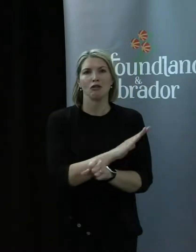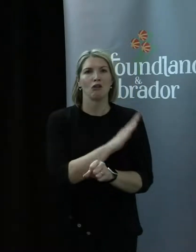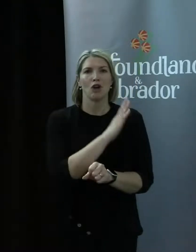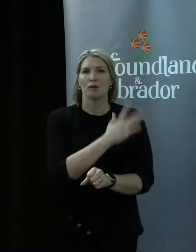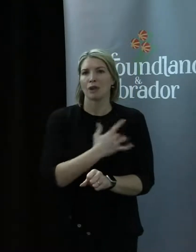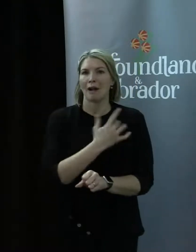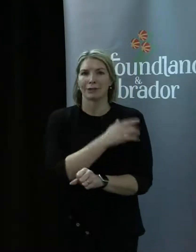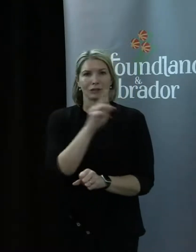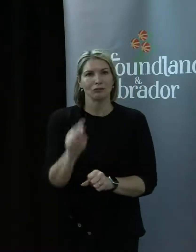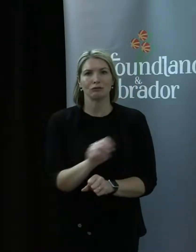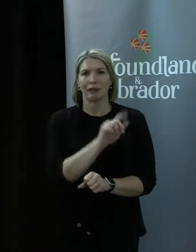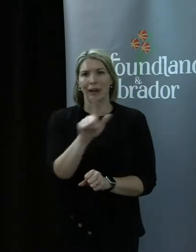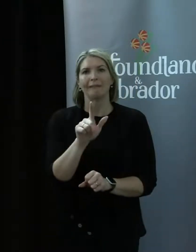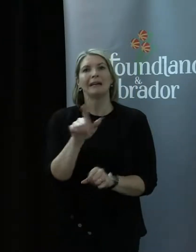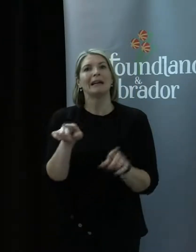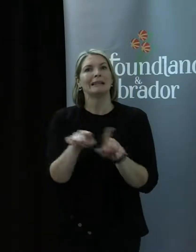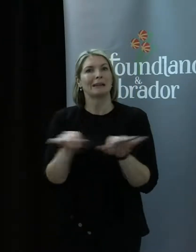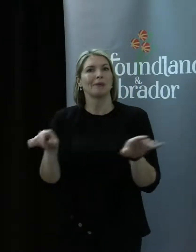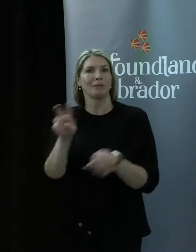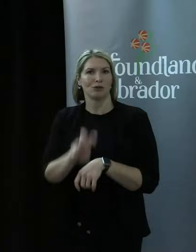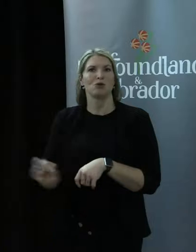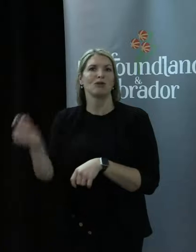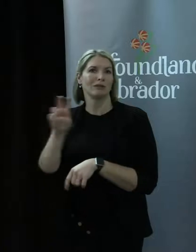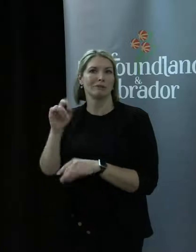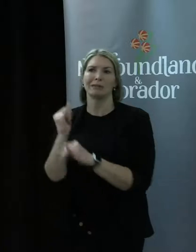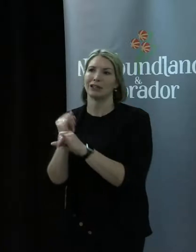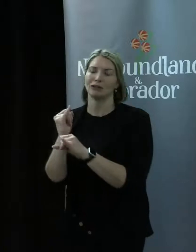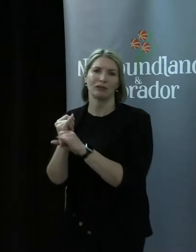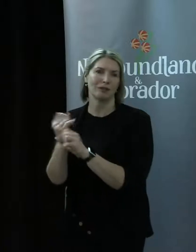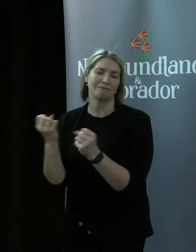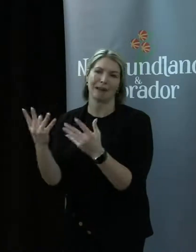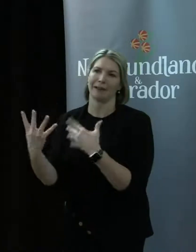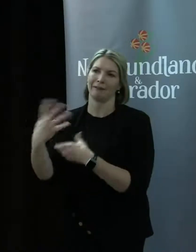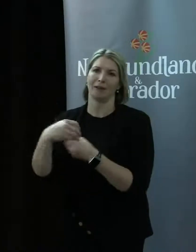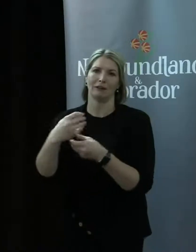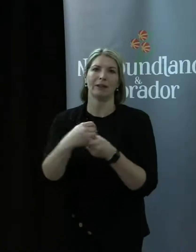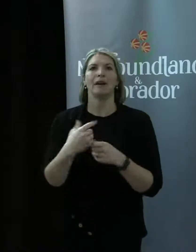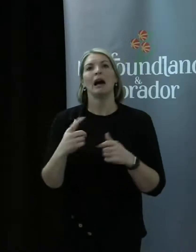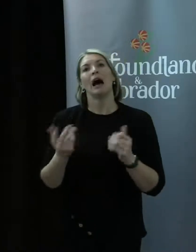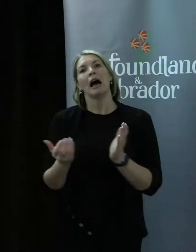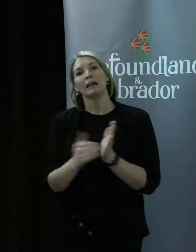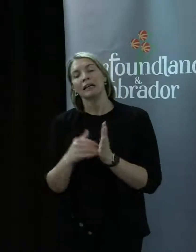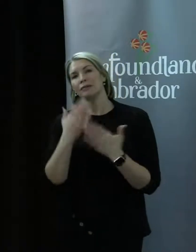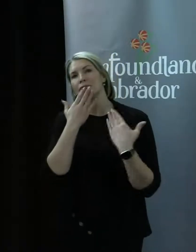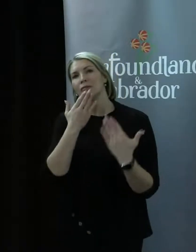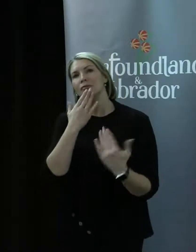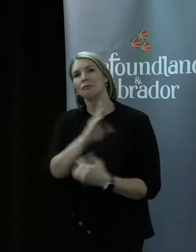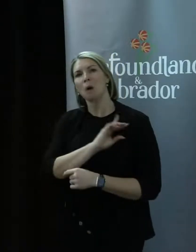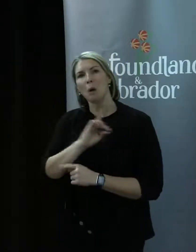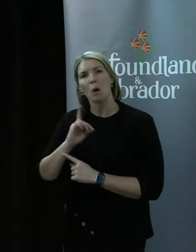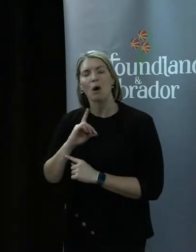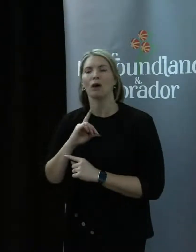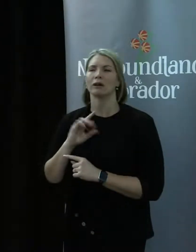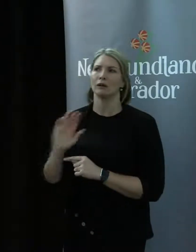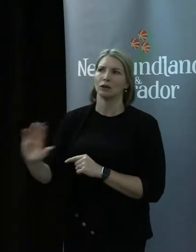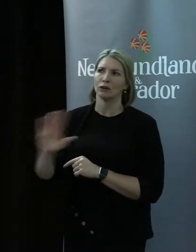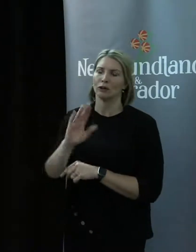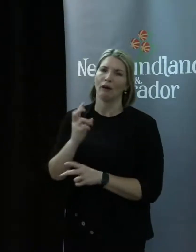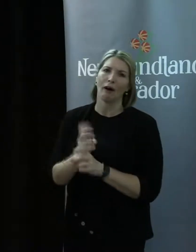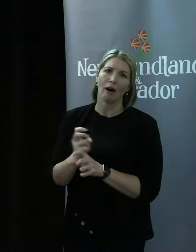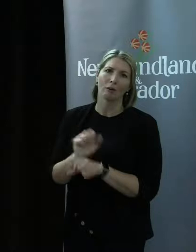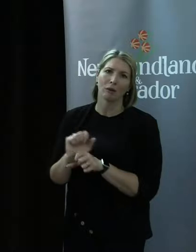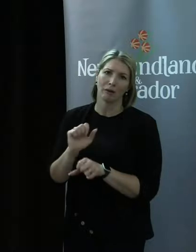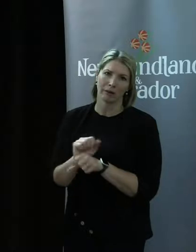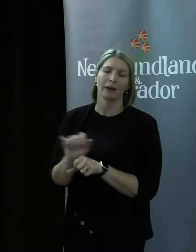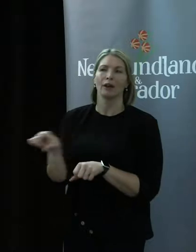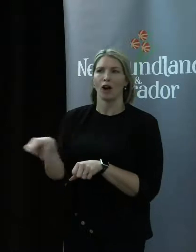province. So, and I want to thank the board very much for their hard work on this, as well as everybody else